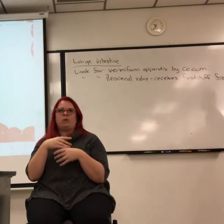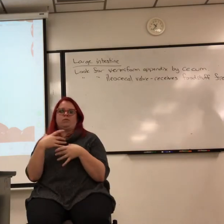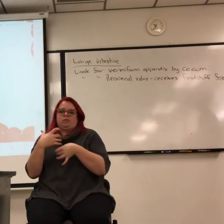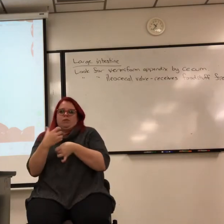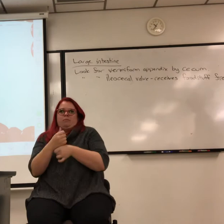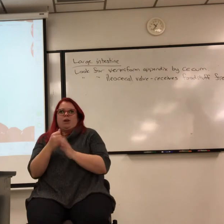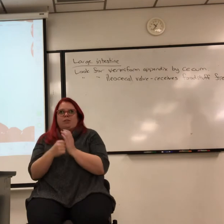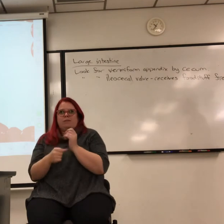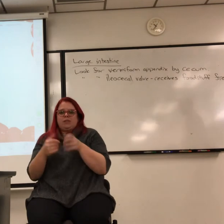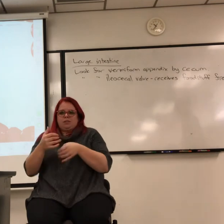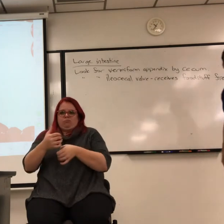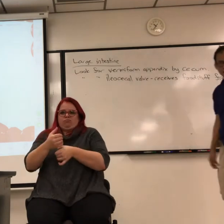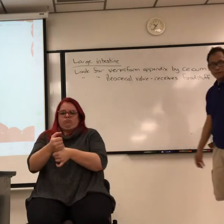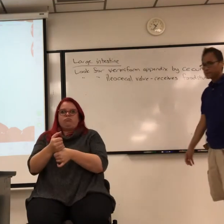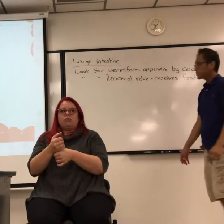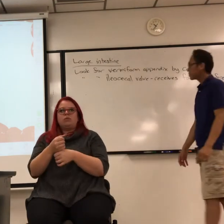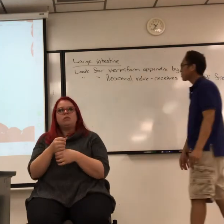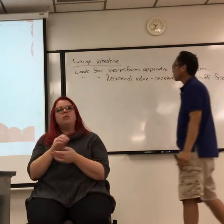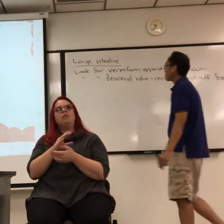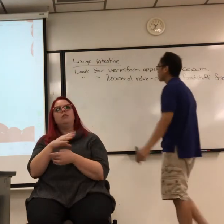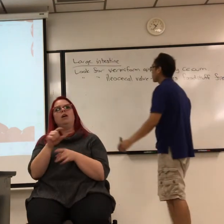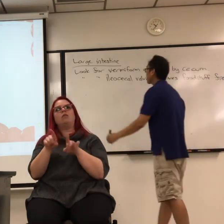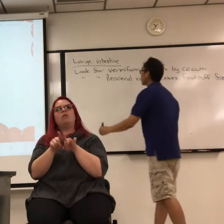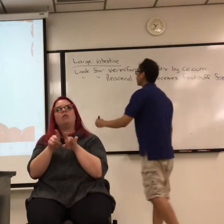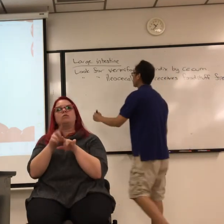feces and fat soluble vitamins.